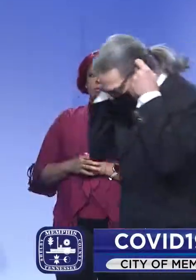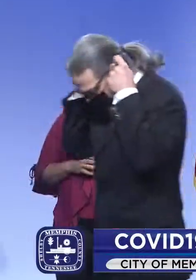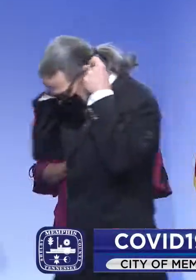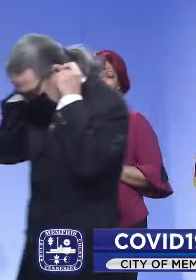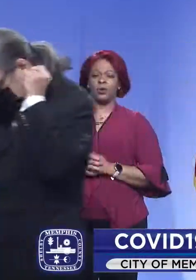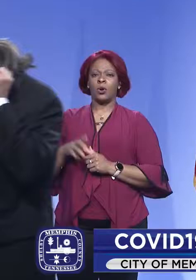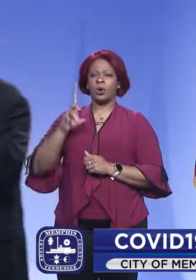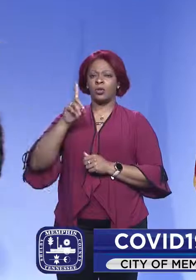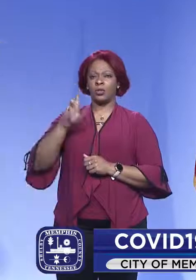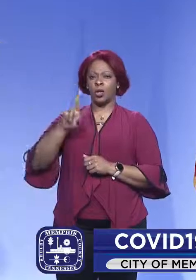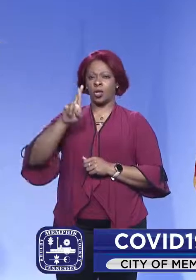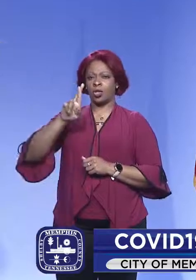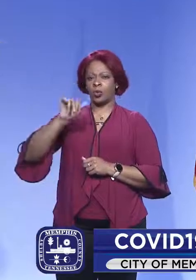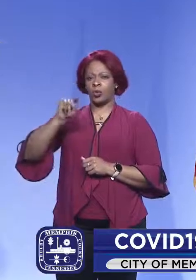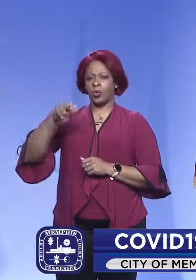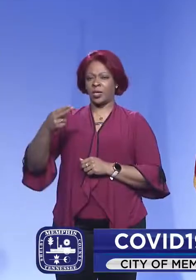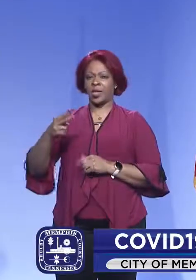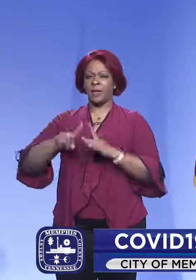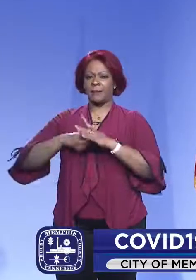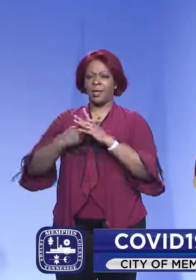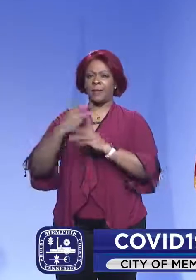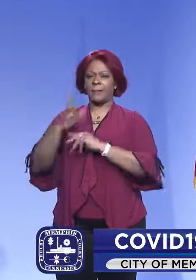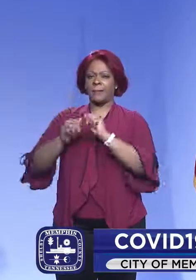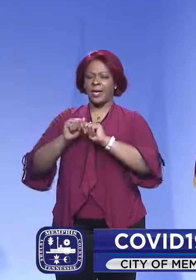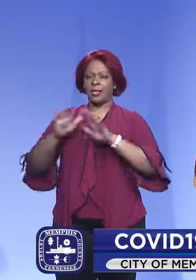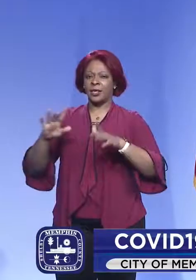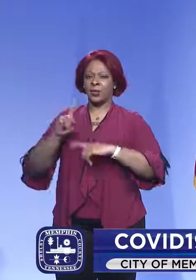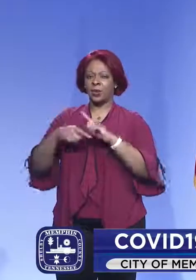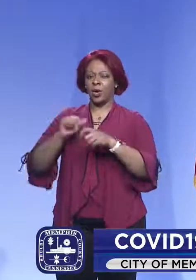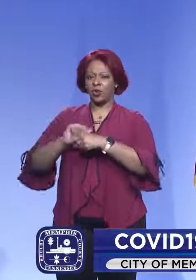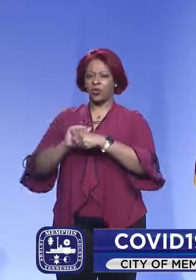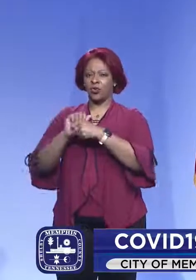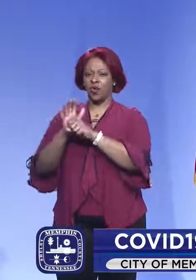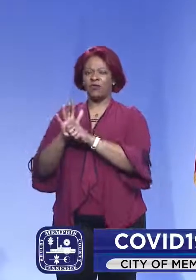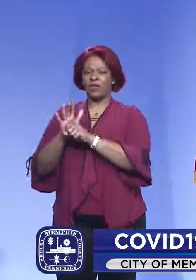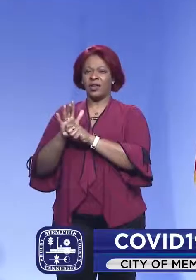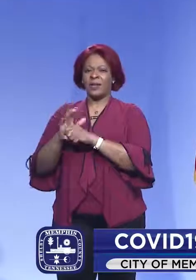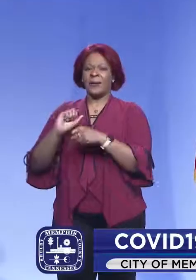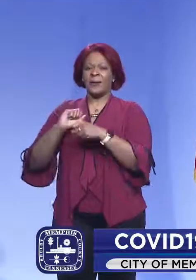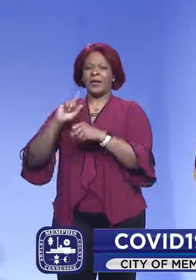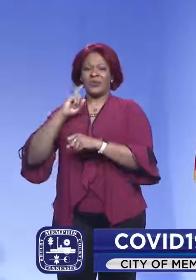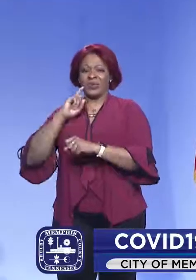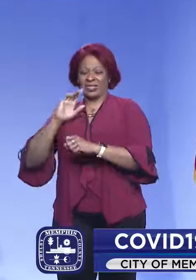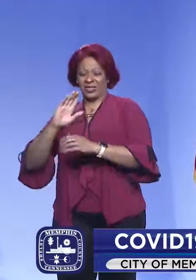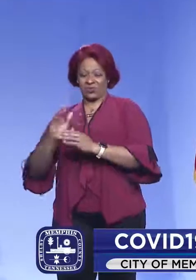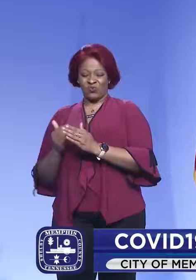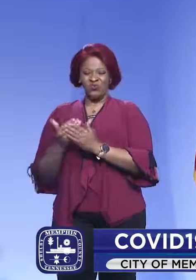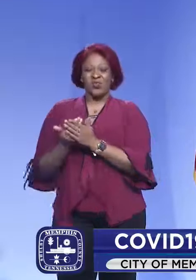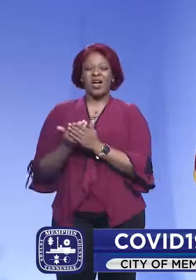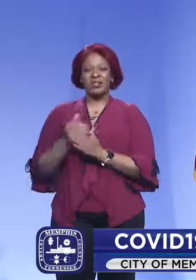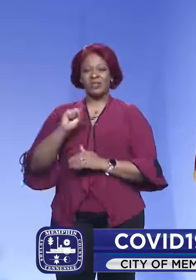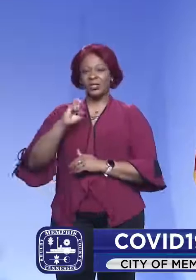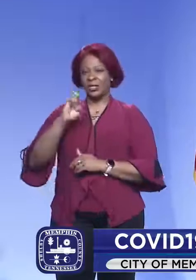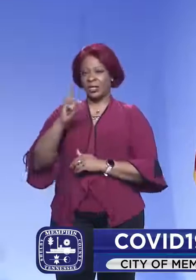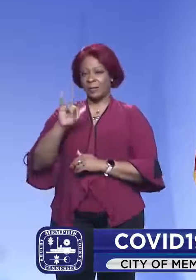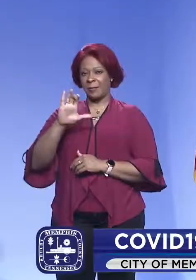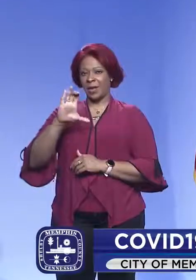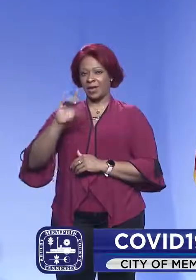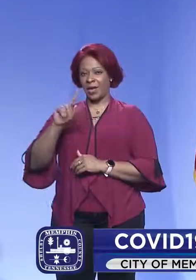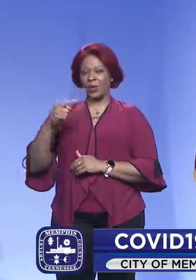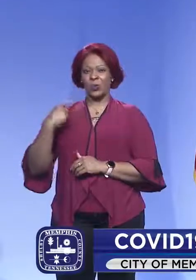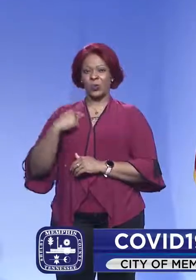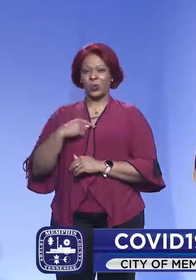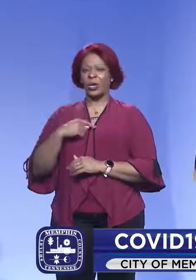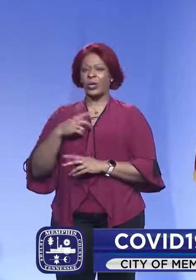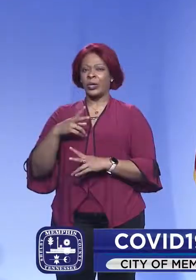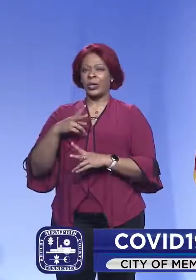Randolph. At the beginning of the pandemic, when COVID was just making its way into Shelby County, we went into a strict